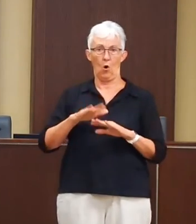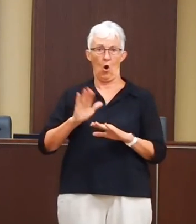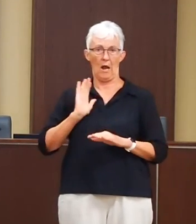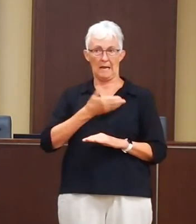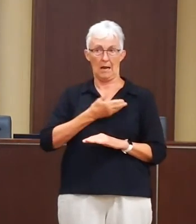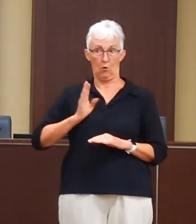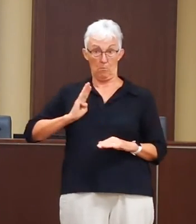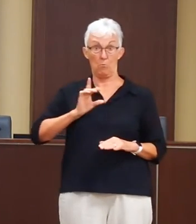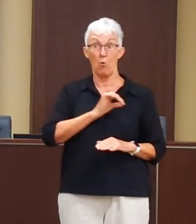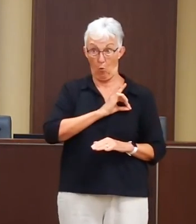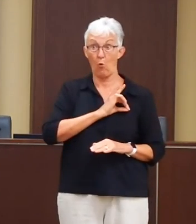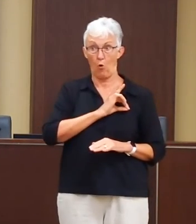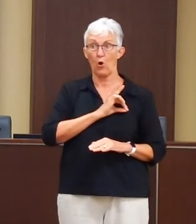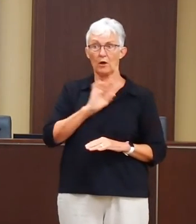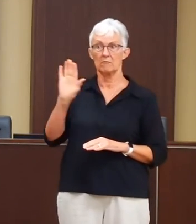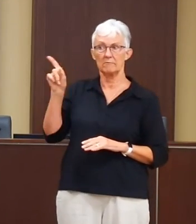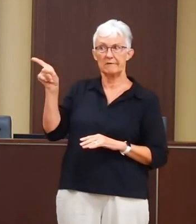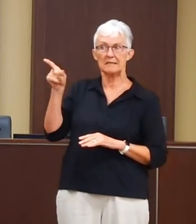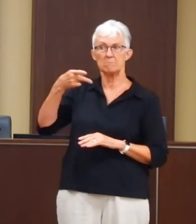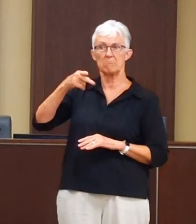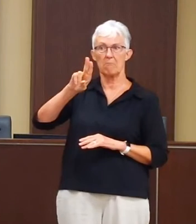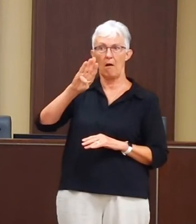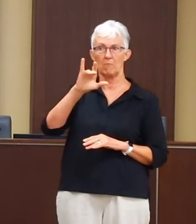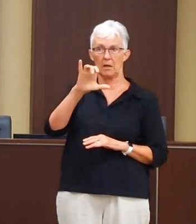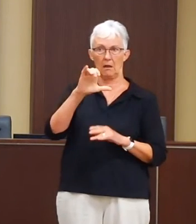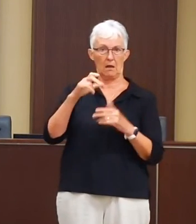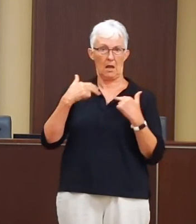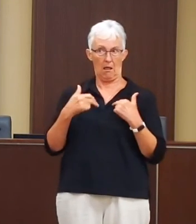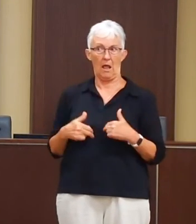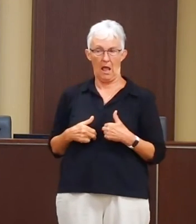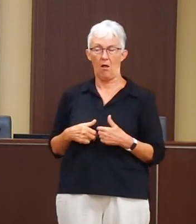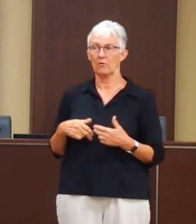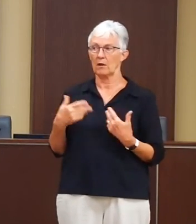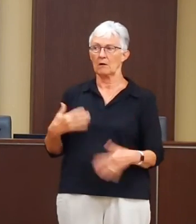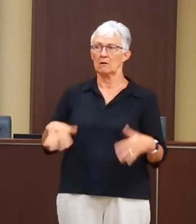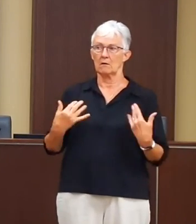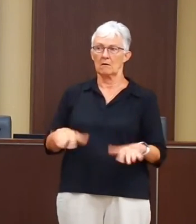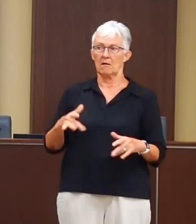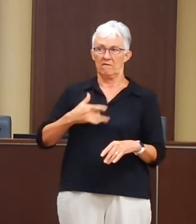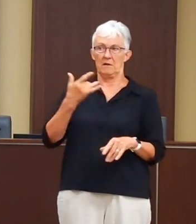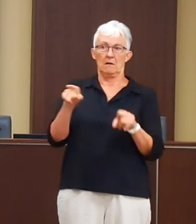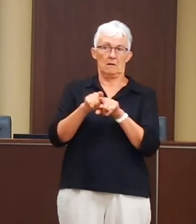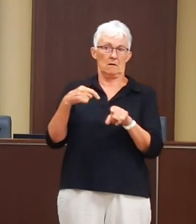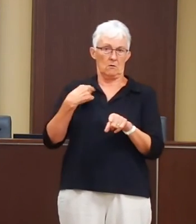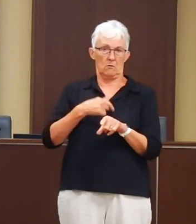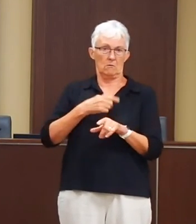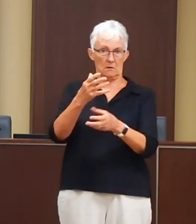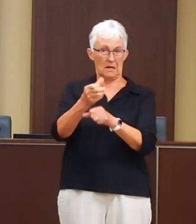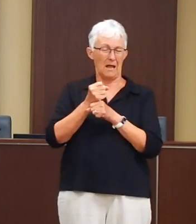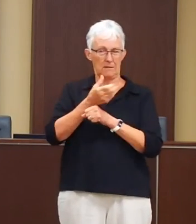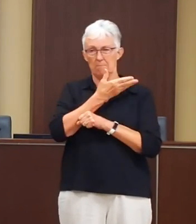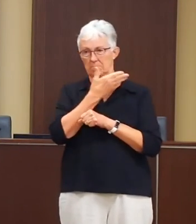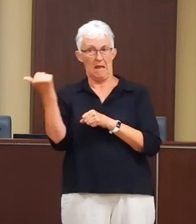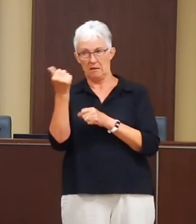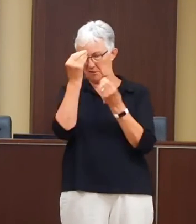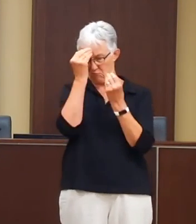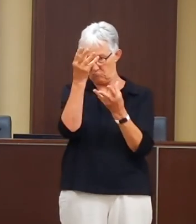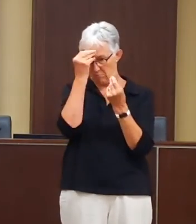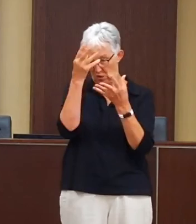work that he does professionally. And so we feel like we've got the best information today to make the best decision that we